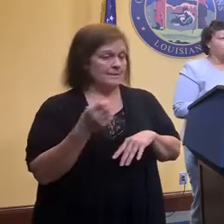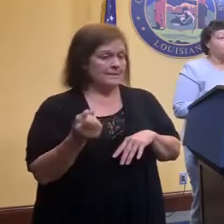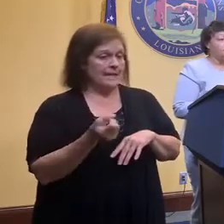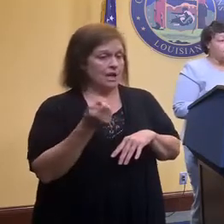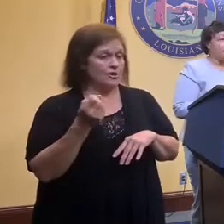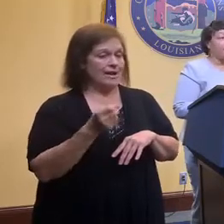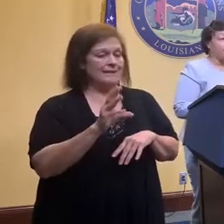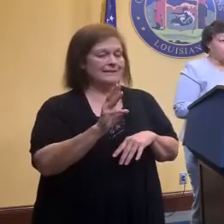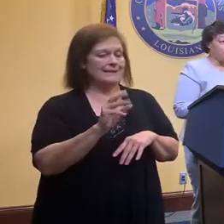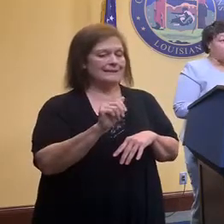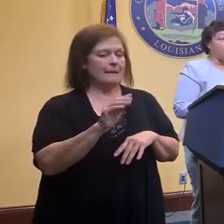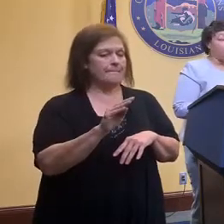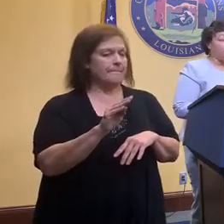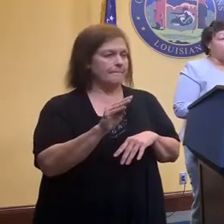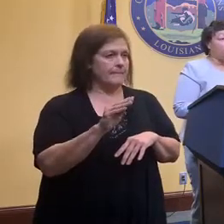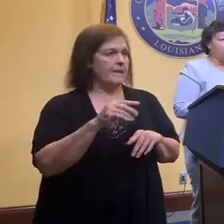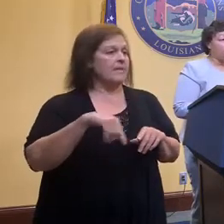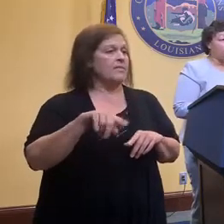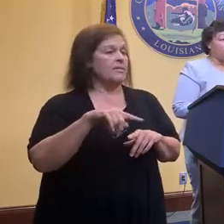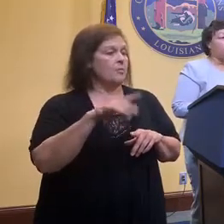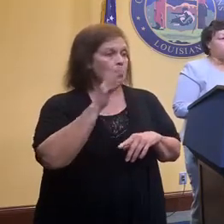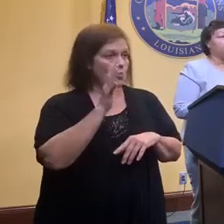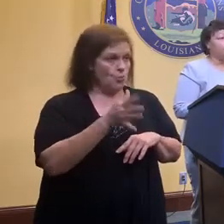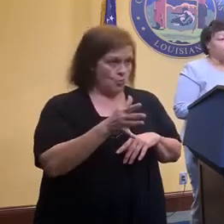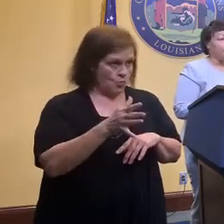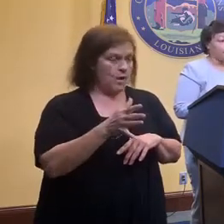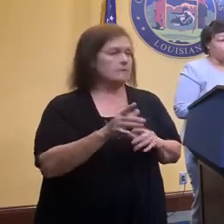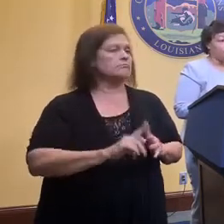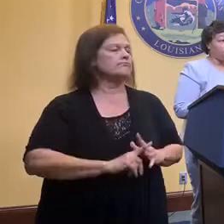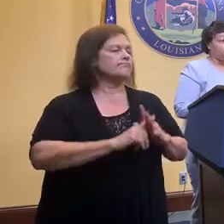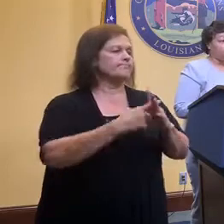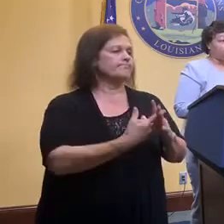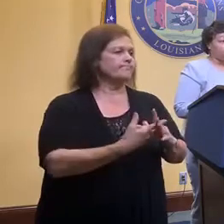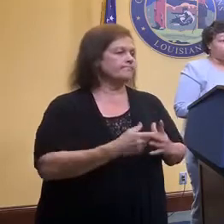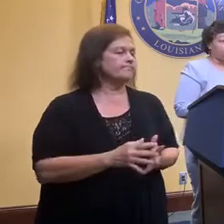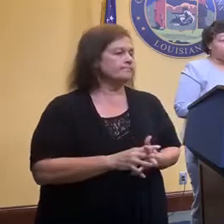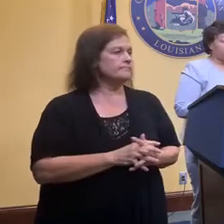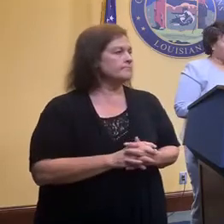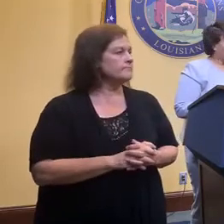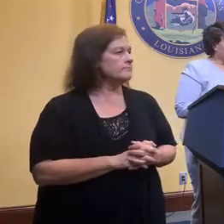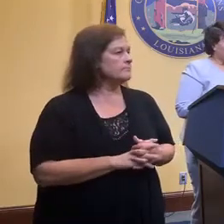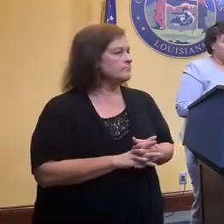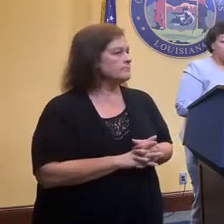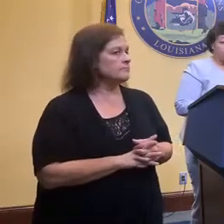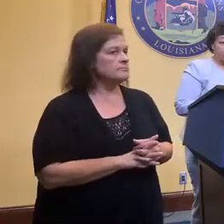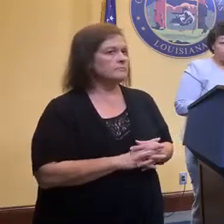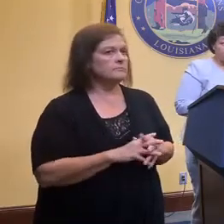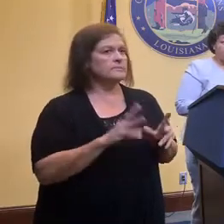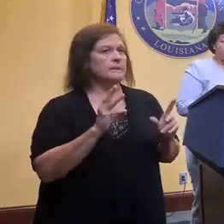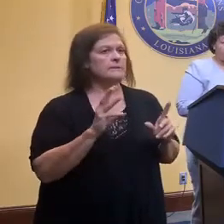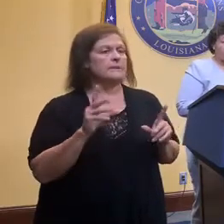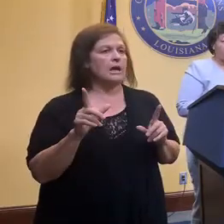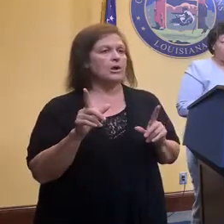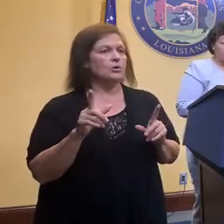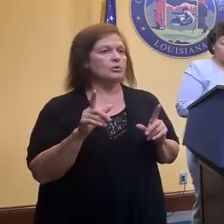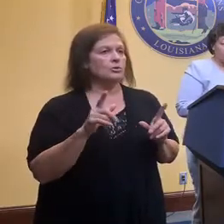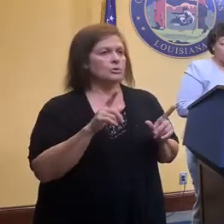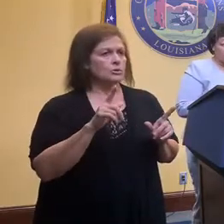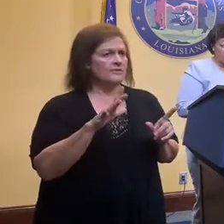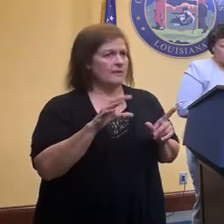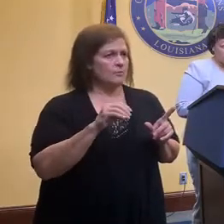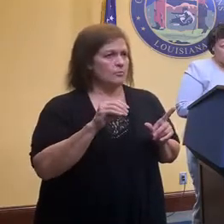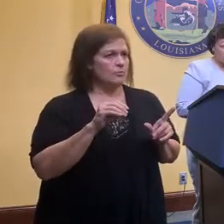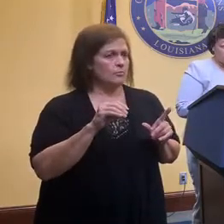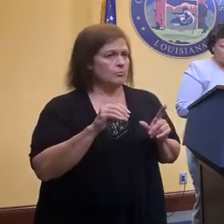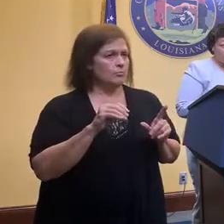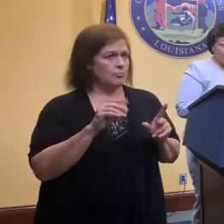Saturday at 6 a.m. They will come into effect. WWL. Yes. Does the